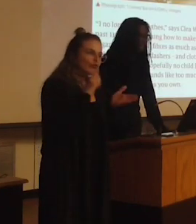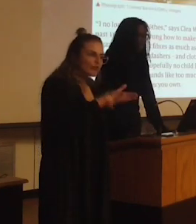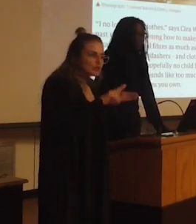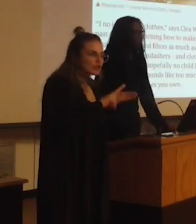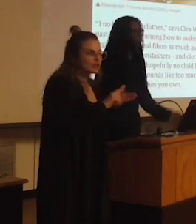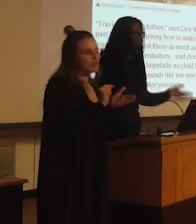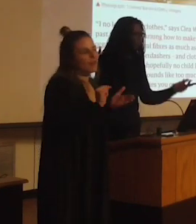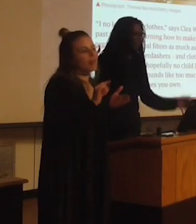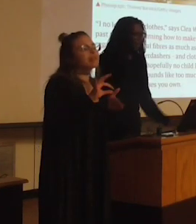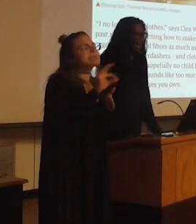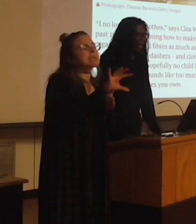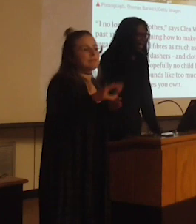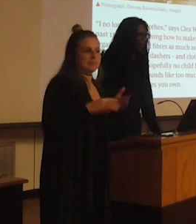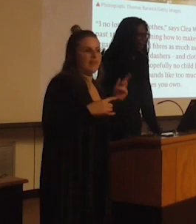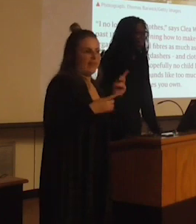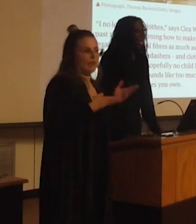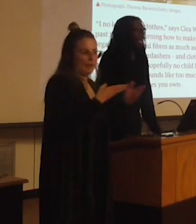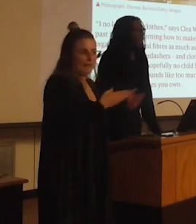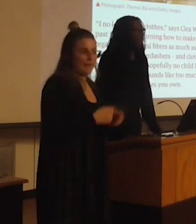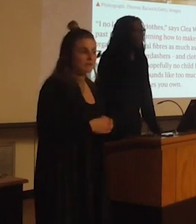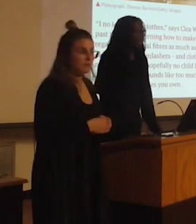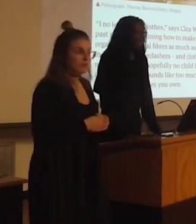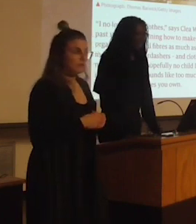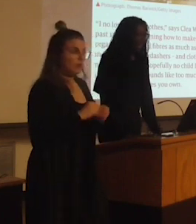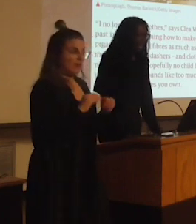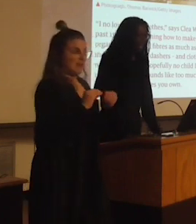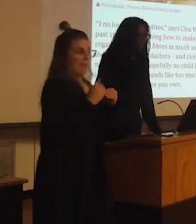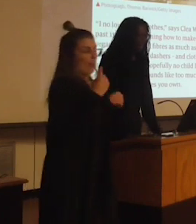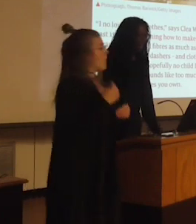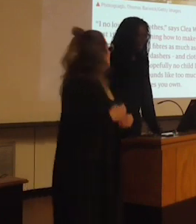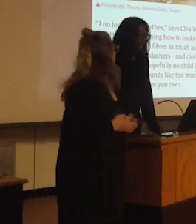they recommend. And really high up on the